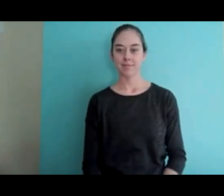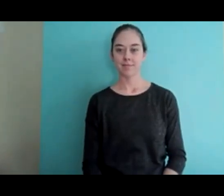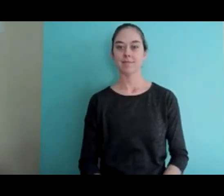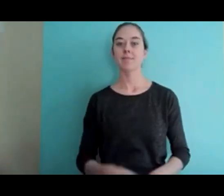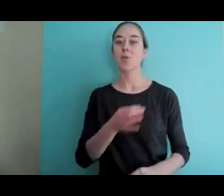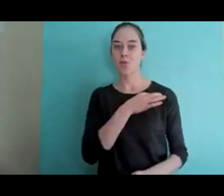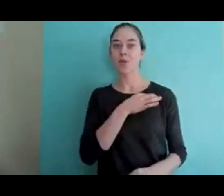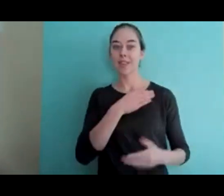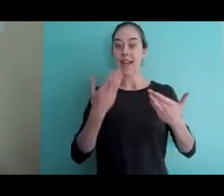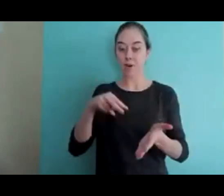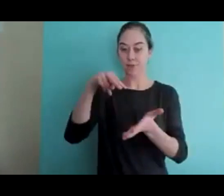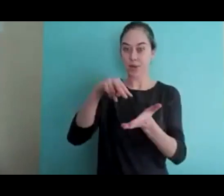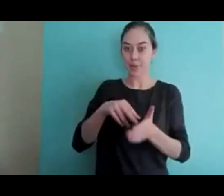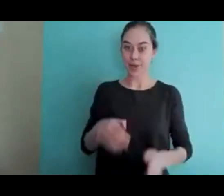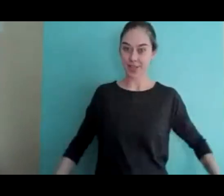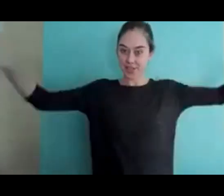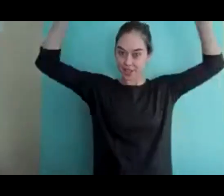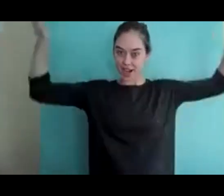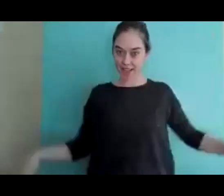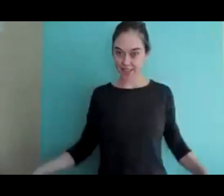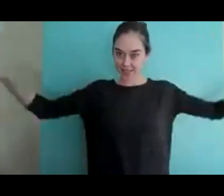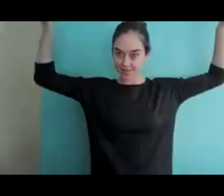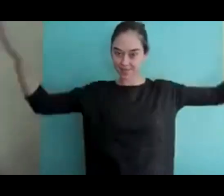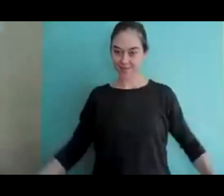Good, okay, jumping jacks, come on.